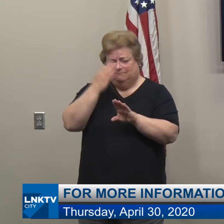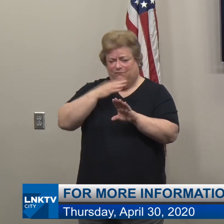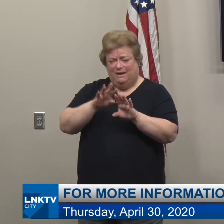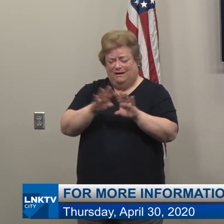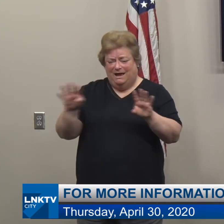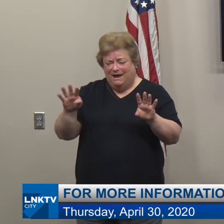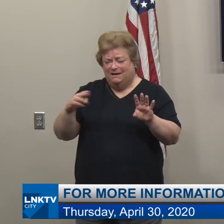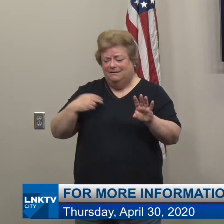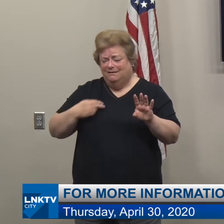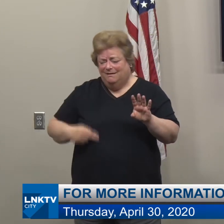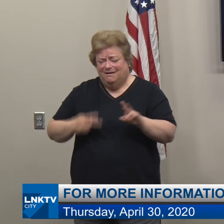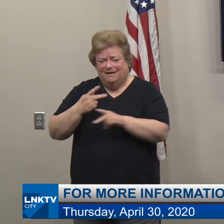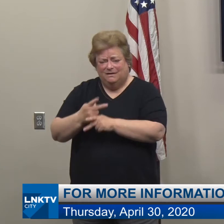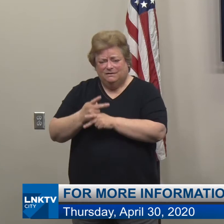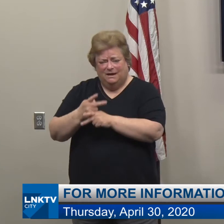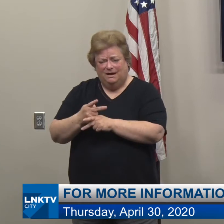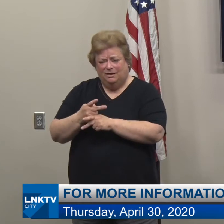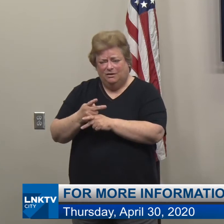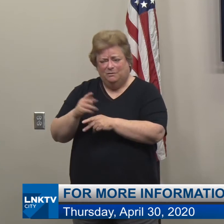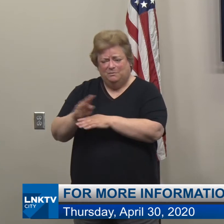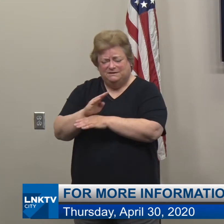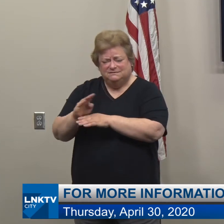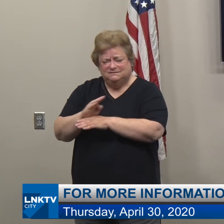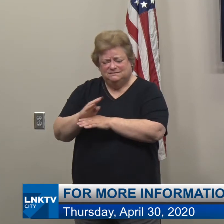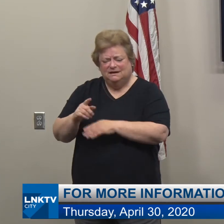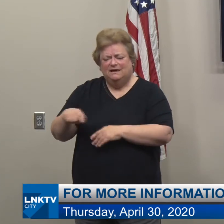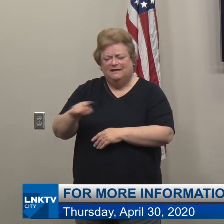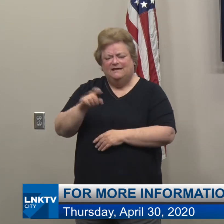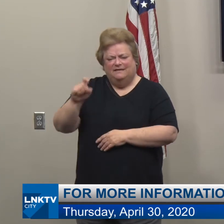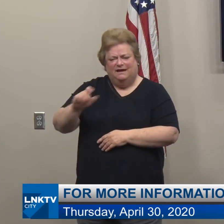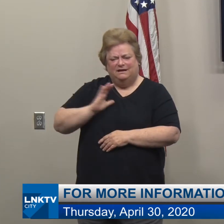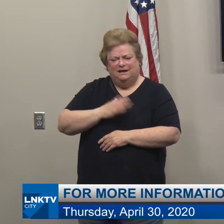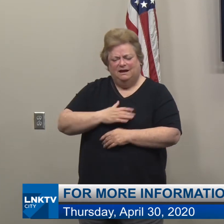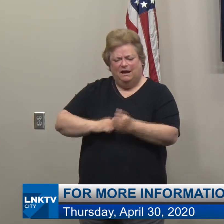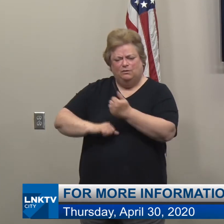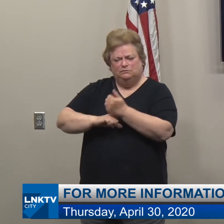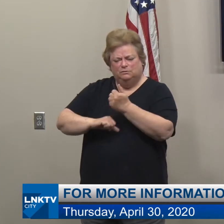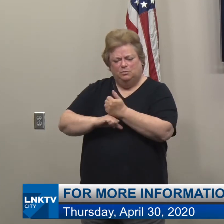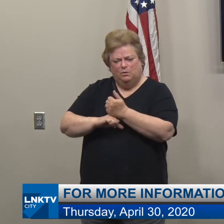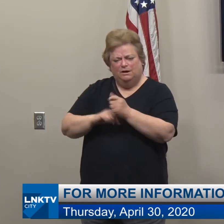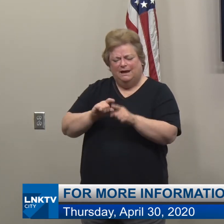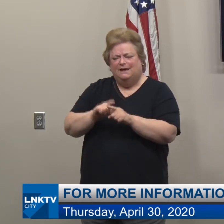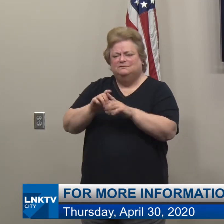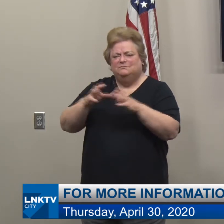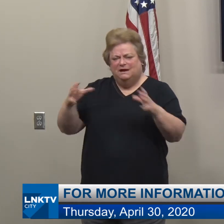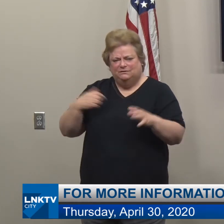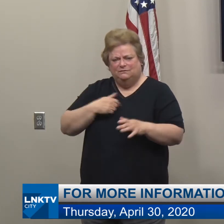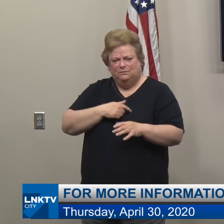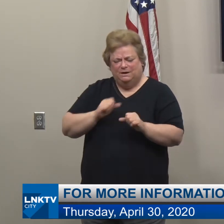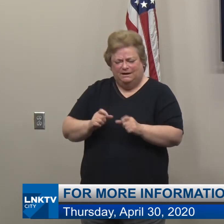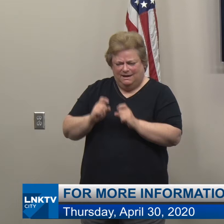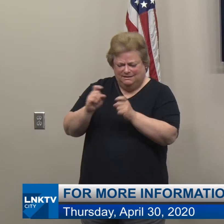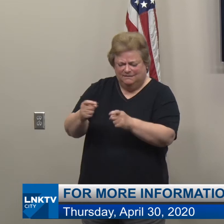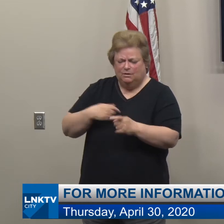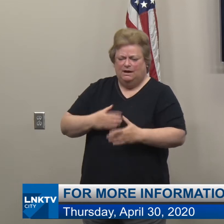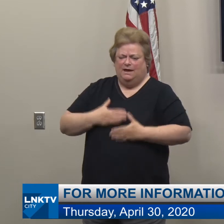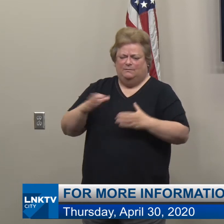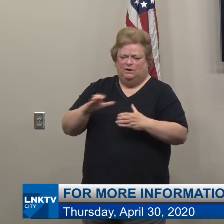healthcare industry, are the ones that, really need our support as much as we can give them, and we're happy to do